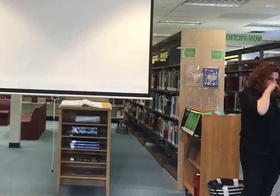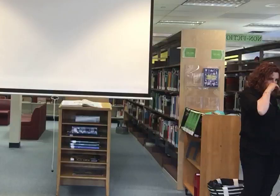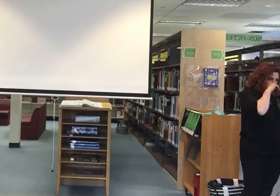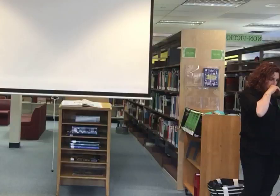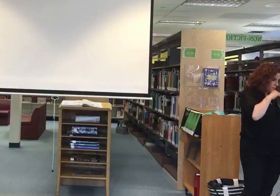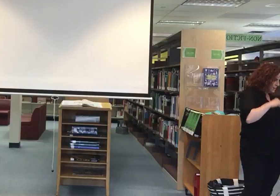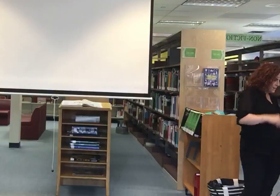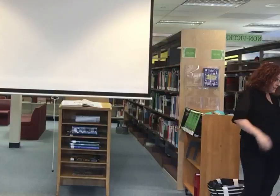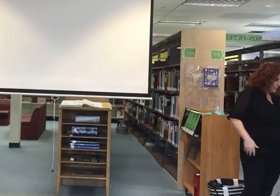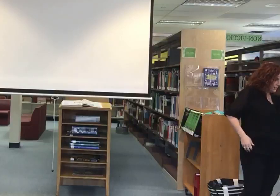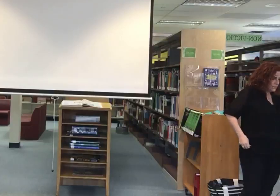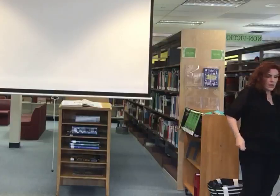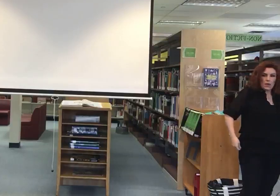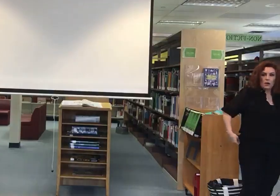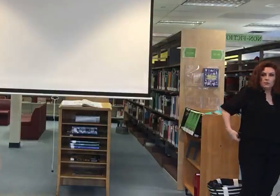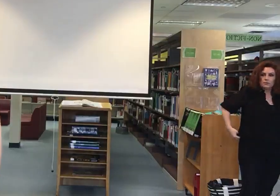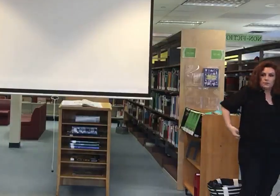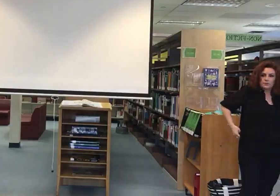Did you get the email?